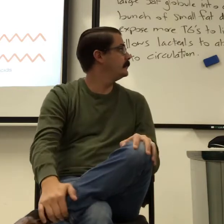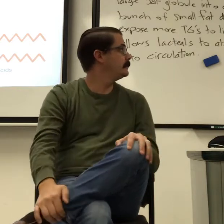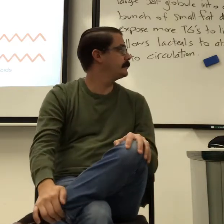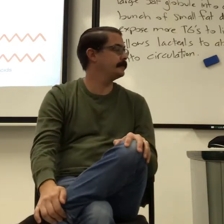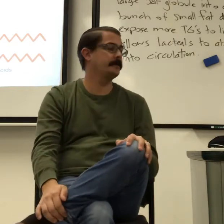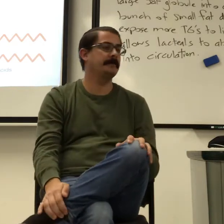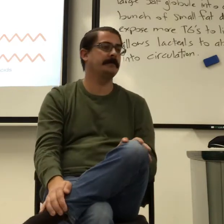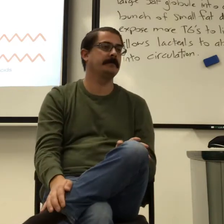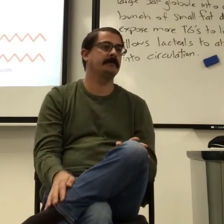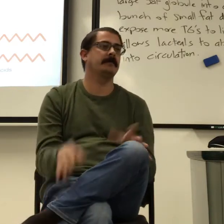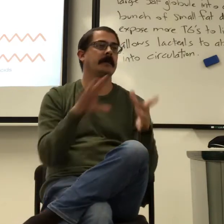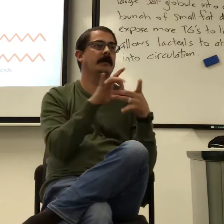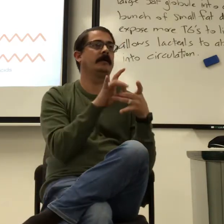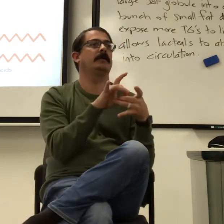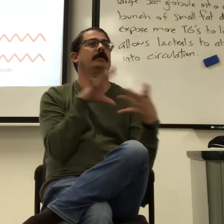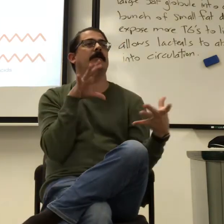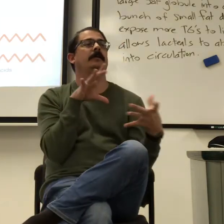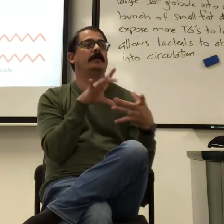free fatty